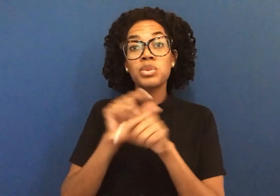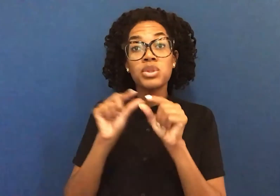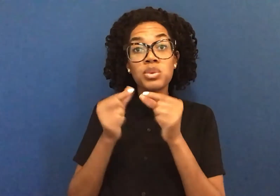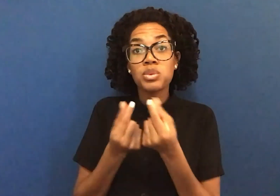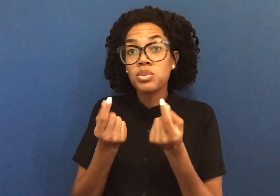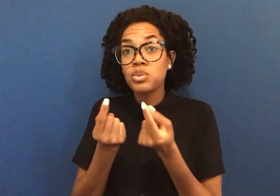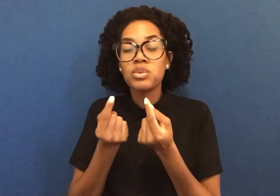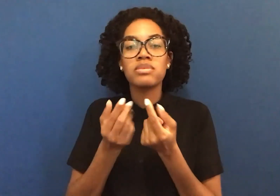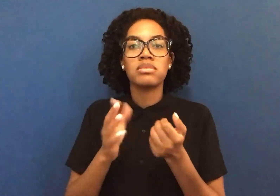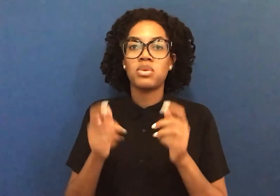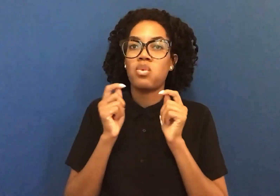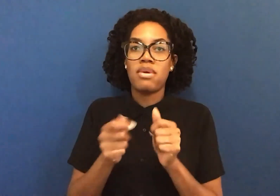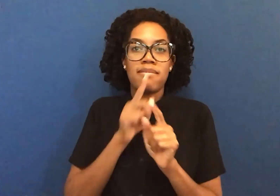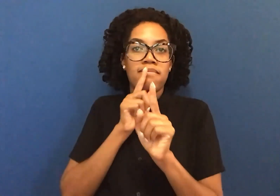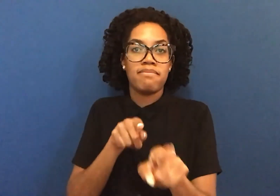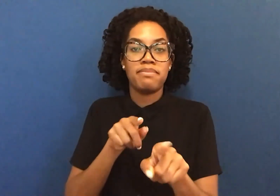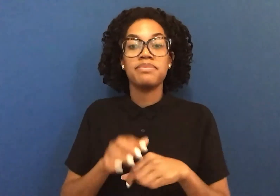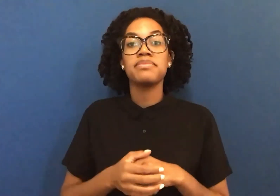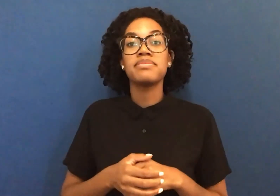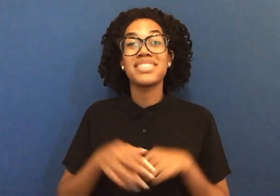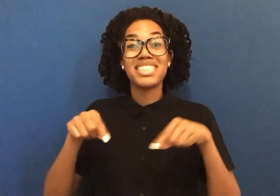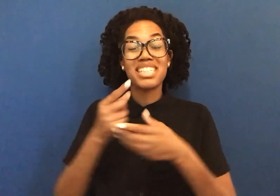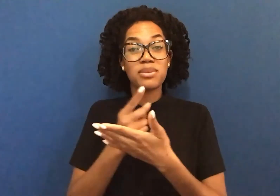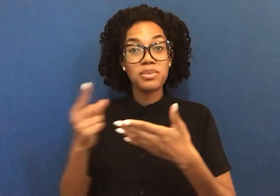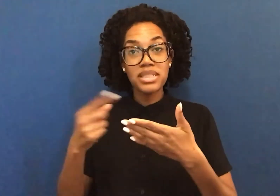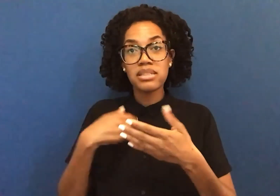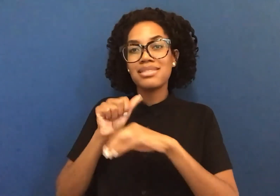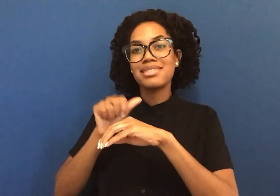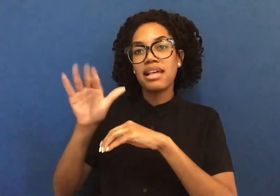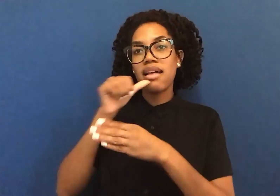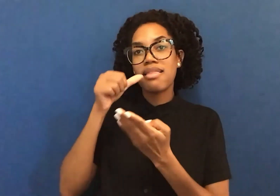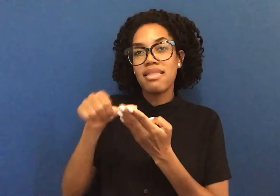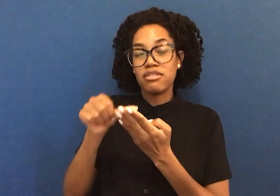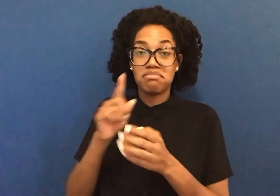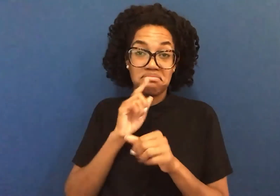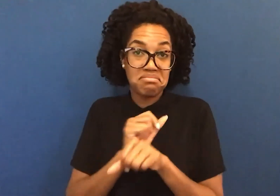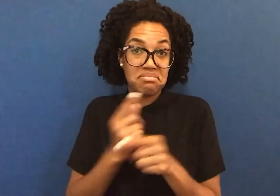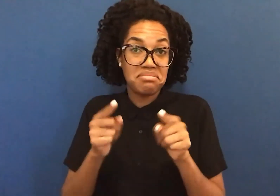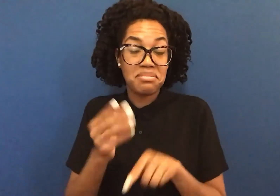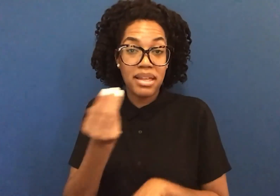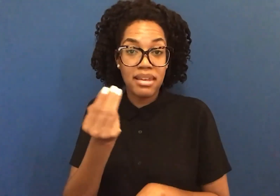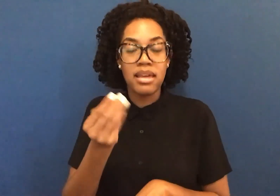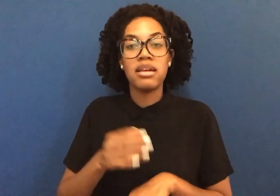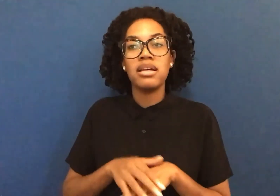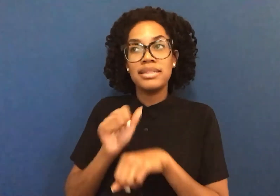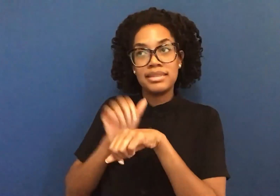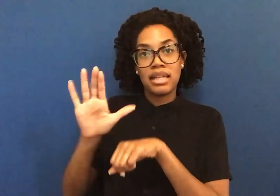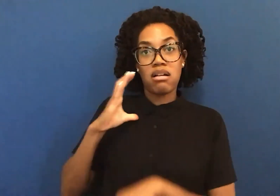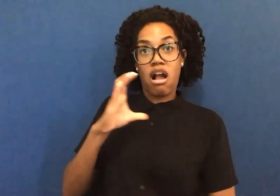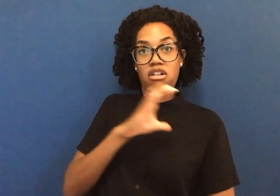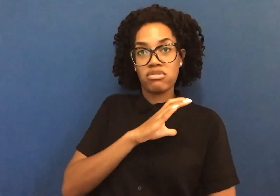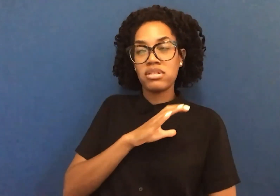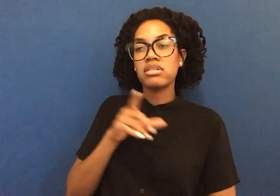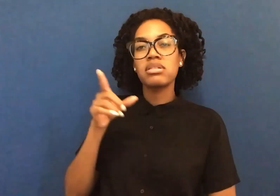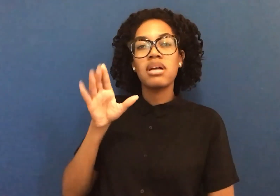quickly. We, earlier this week, sent a letter, I believe on Monday, to Congress, specifically appropriations leadership